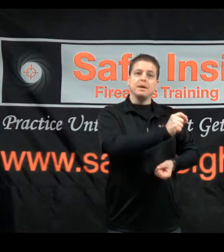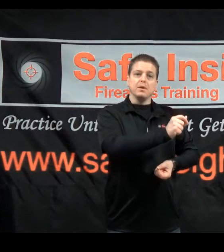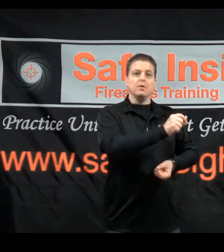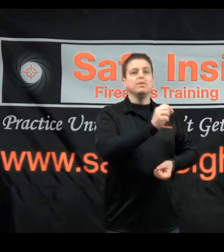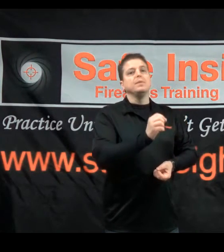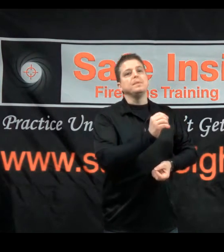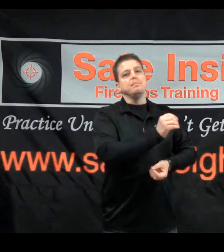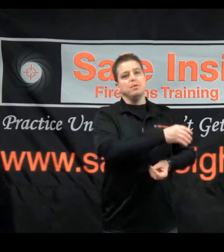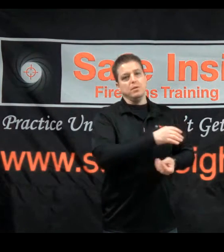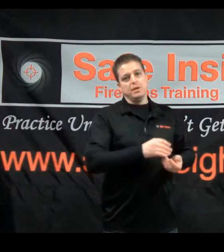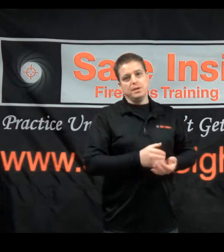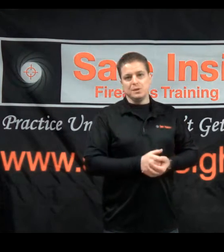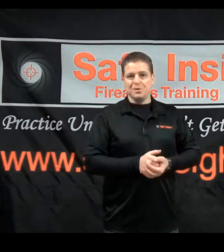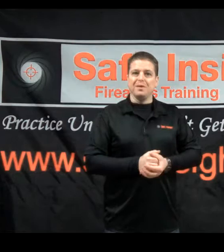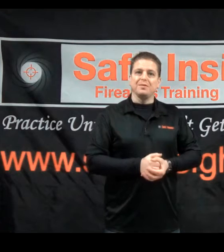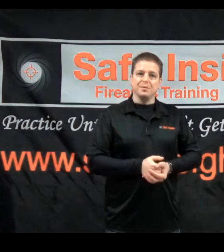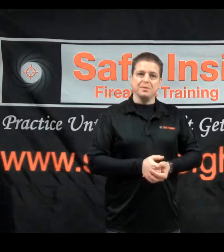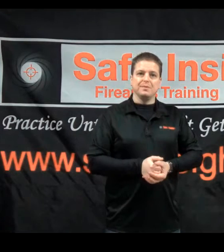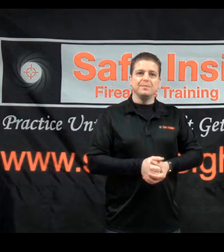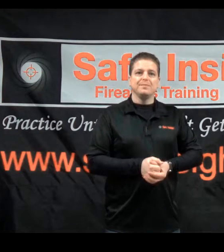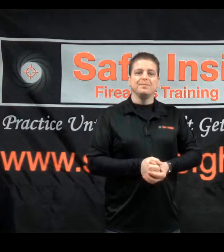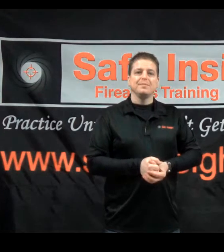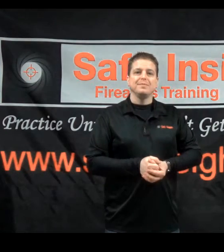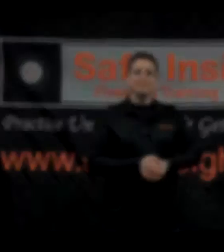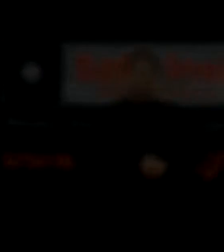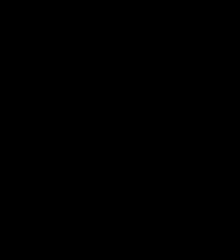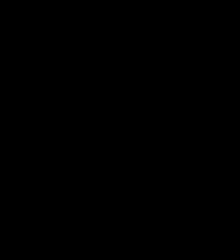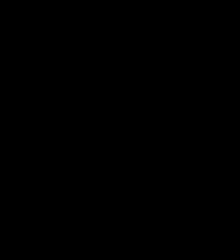barrel that the bullet is going through.